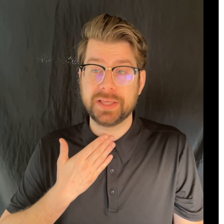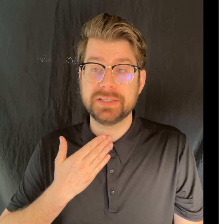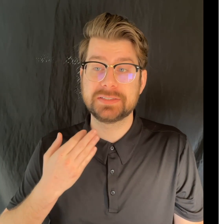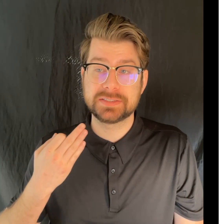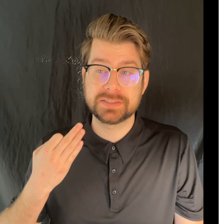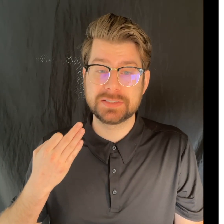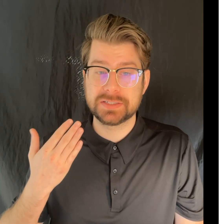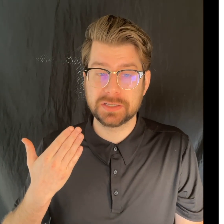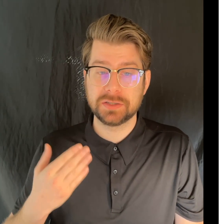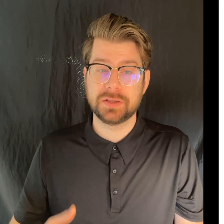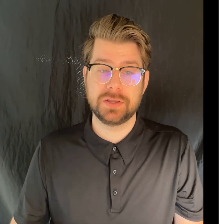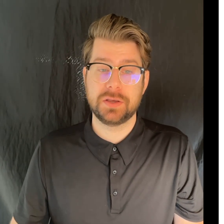hoist,